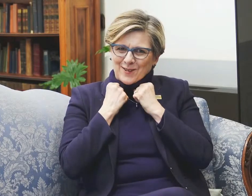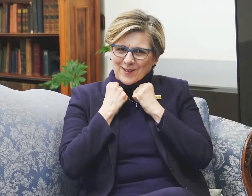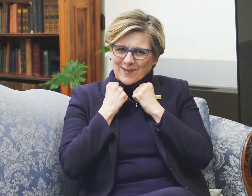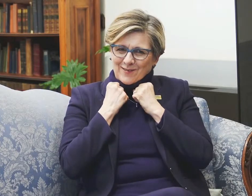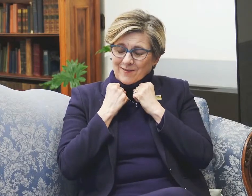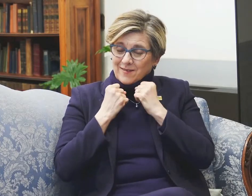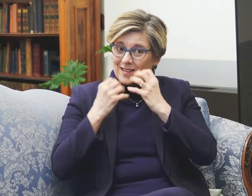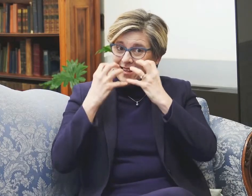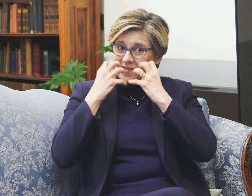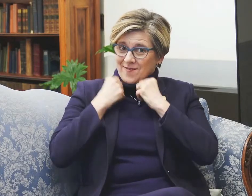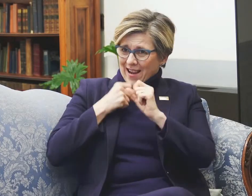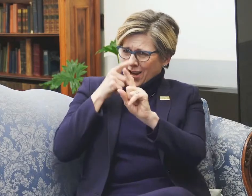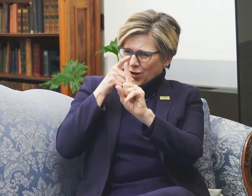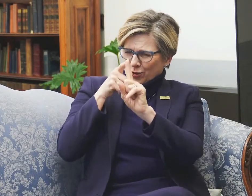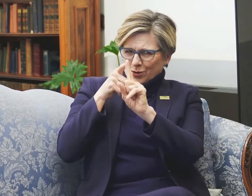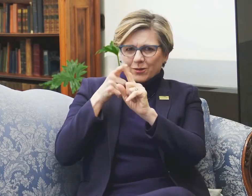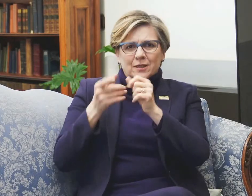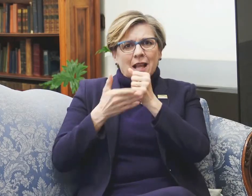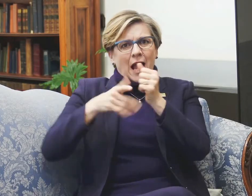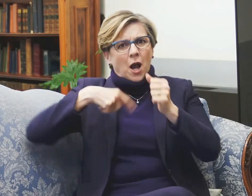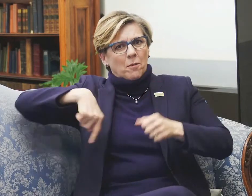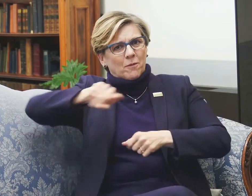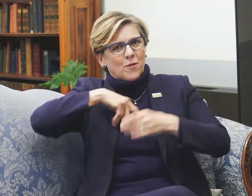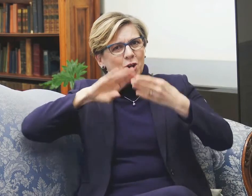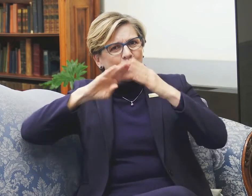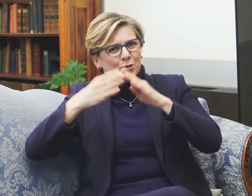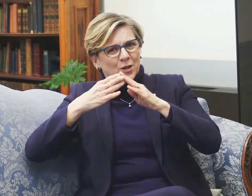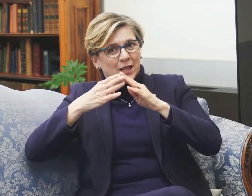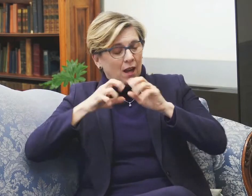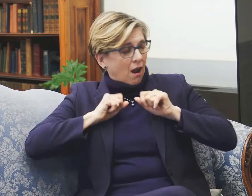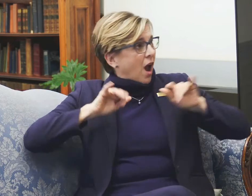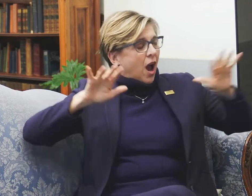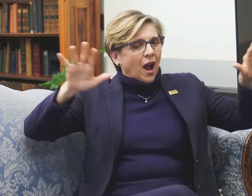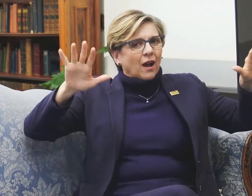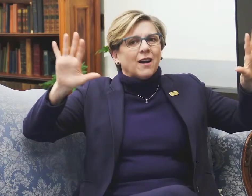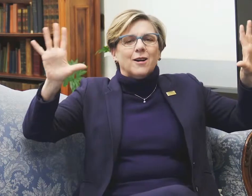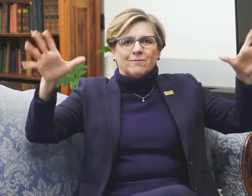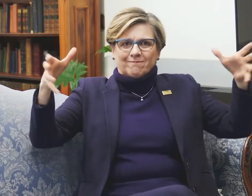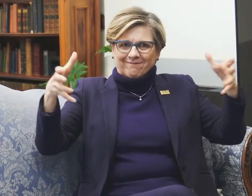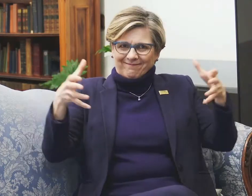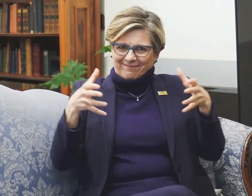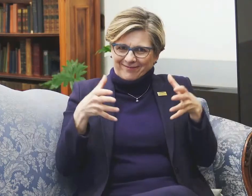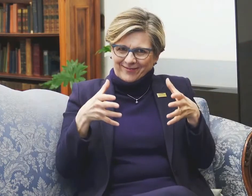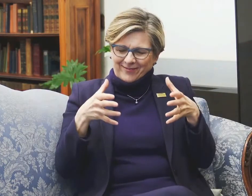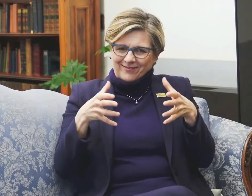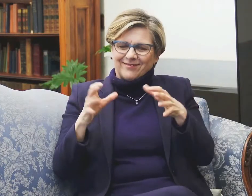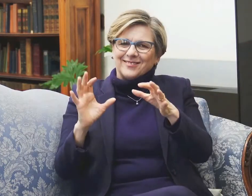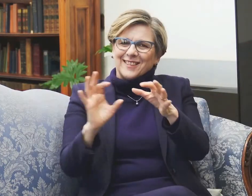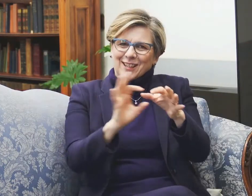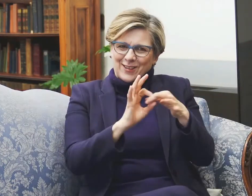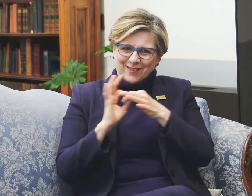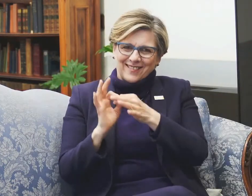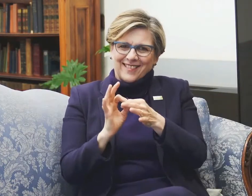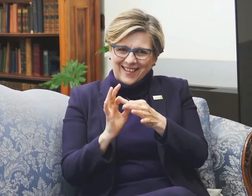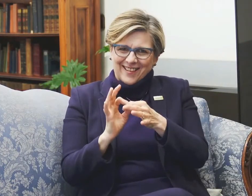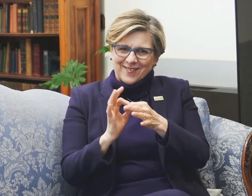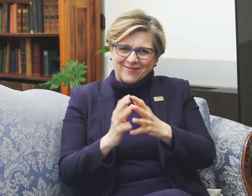that we're facing? The key to navigating our path forward lies in our values. It's our values that help